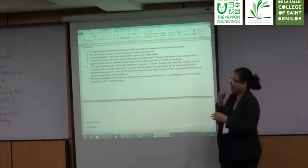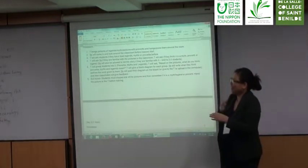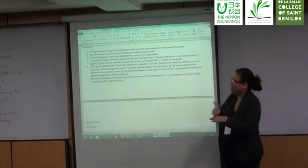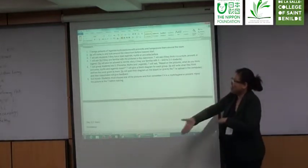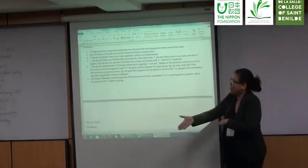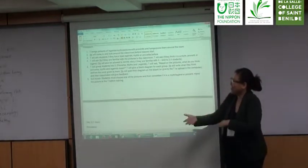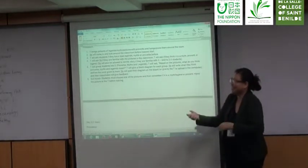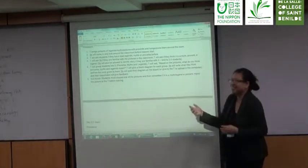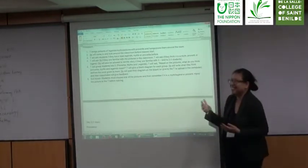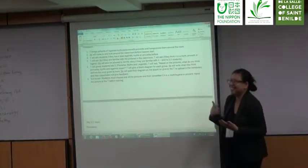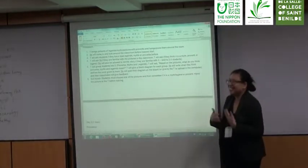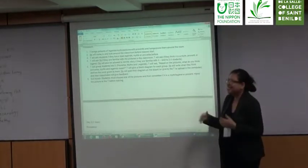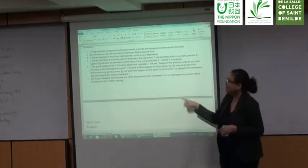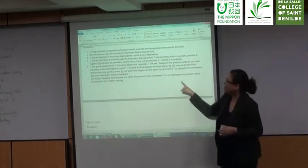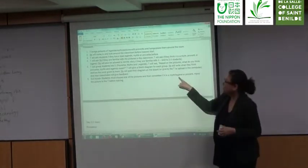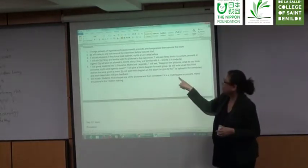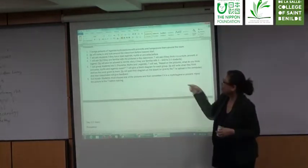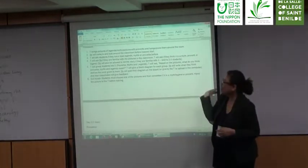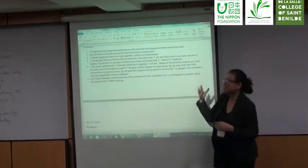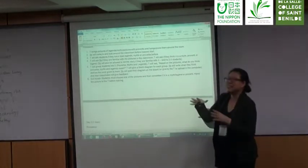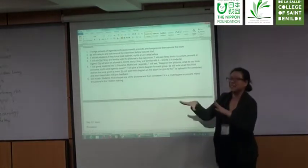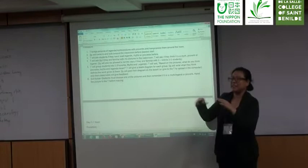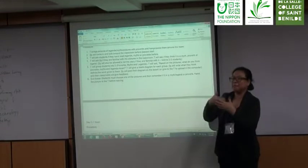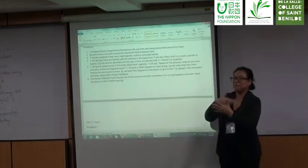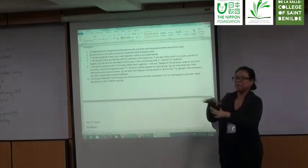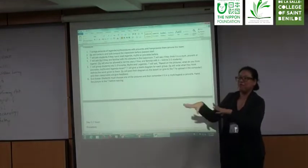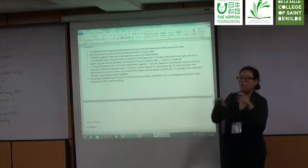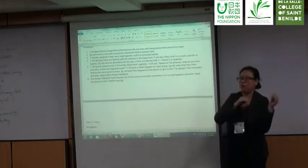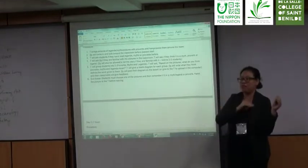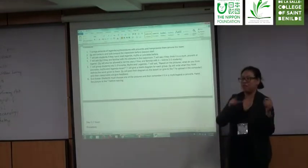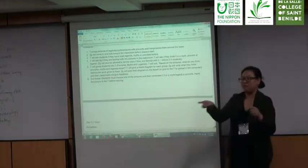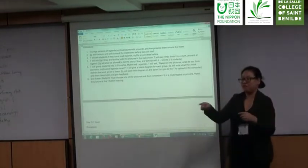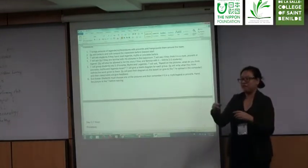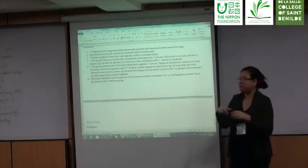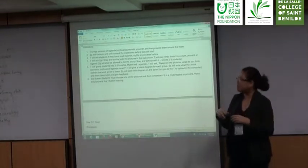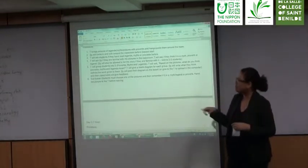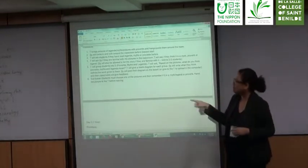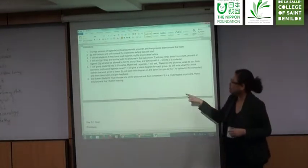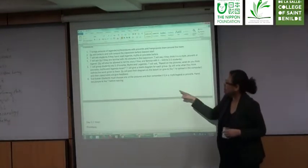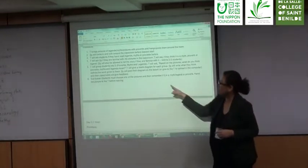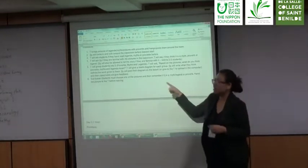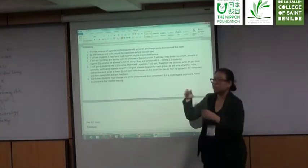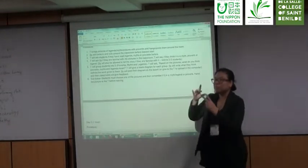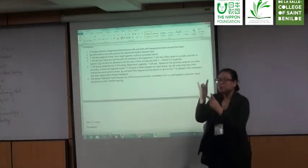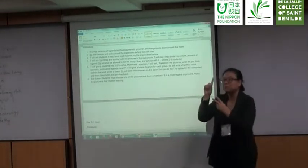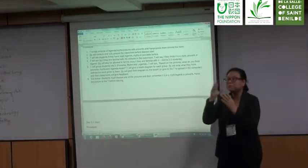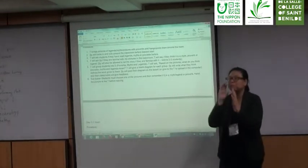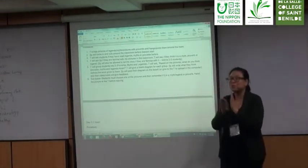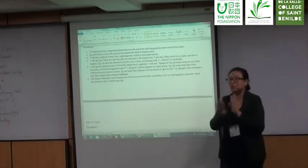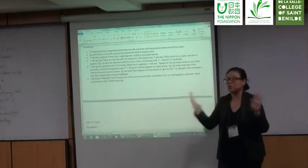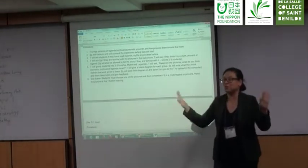After Mama, I'm not sure if my folder wasn't allowed to record it.